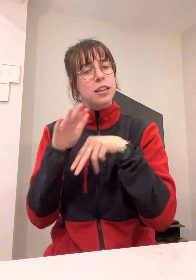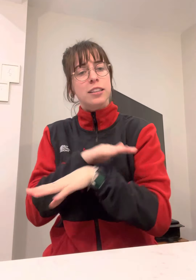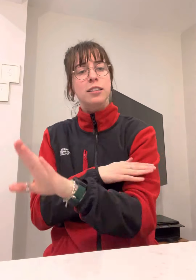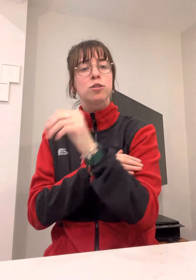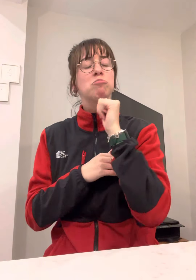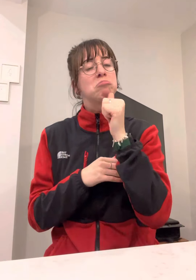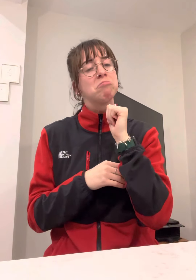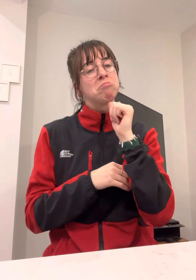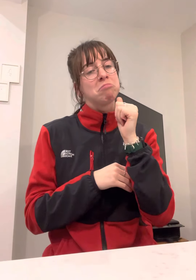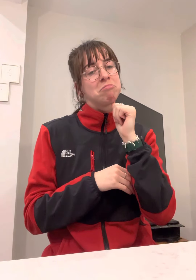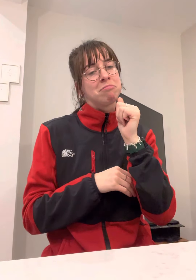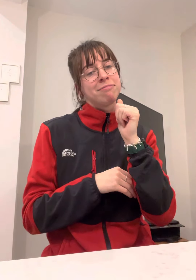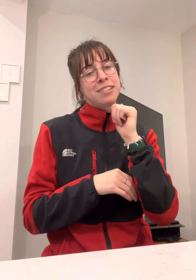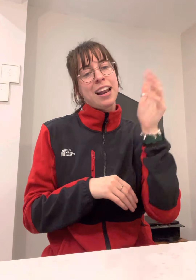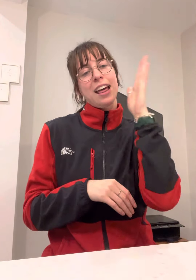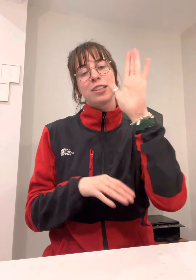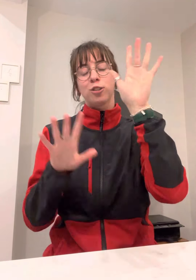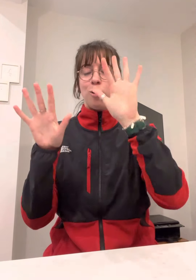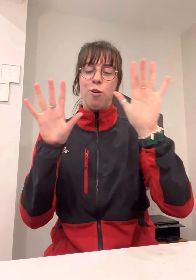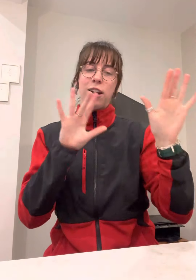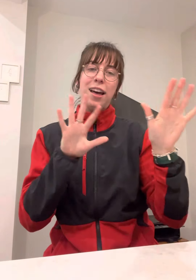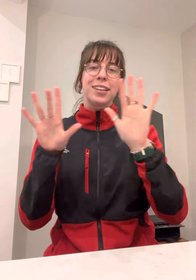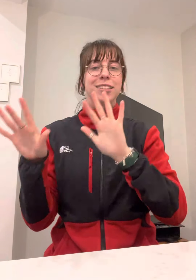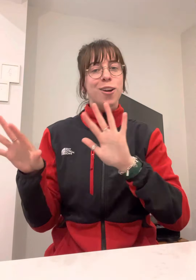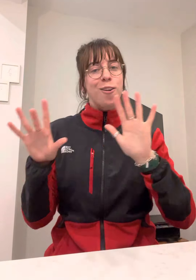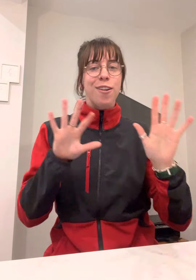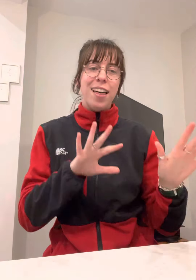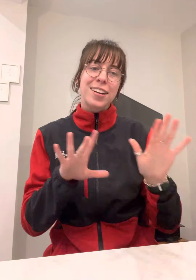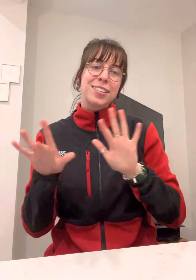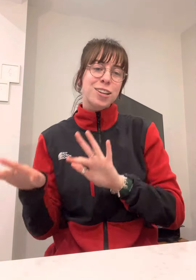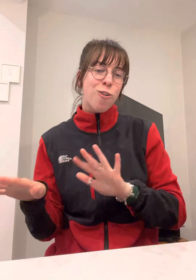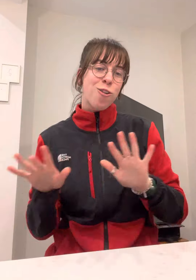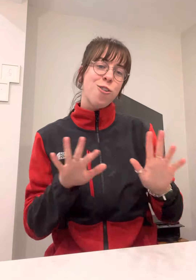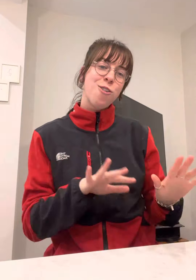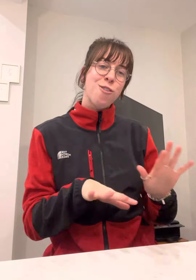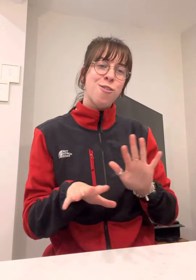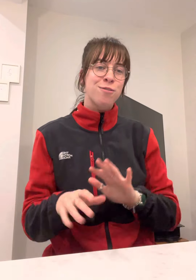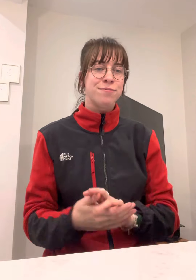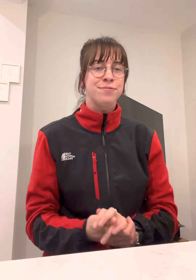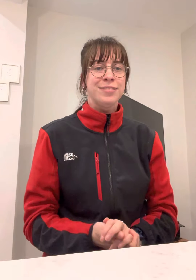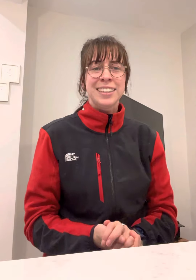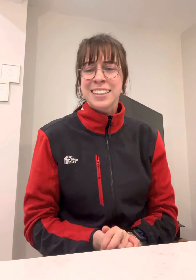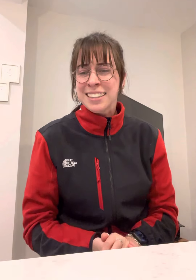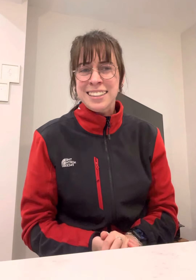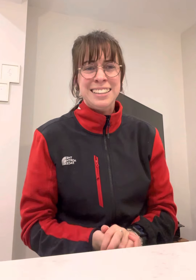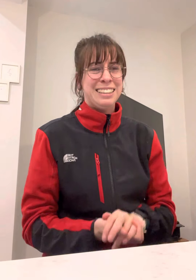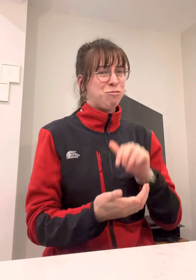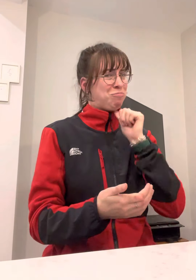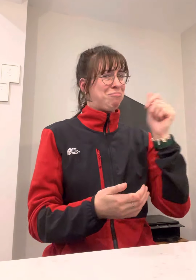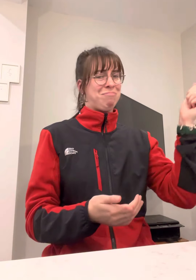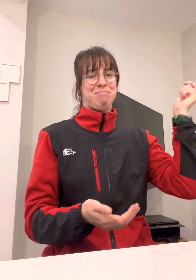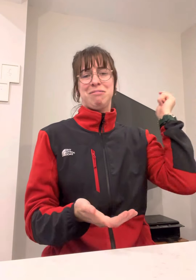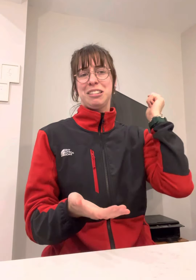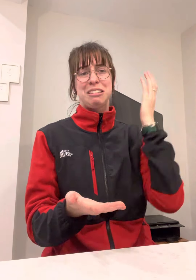ways to go. Let it snow, let it snow, let it snow. It doesn't show signs of